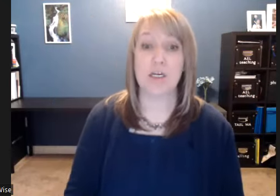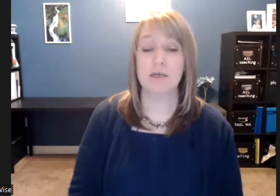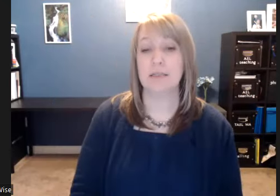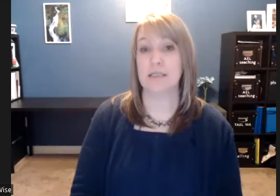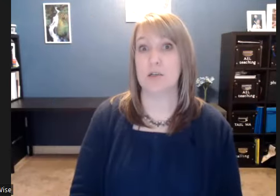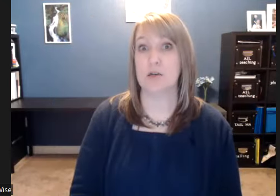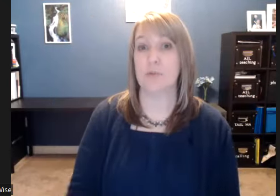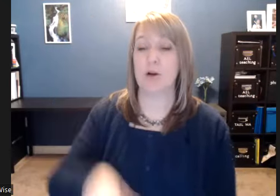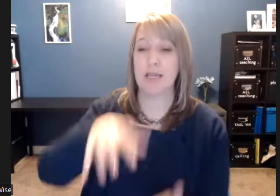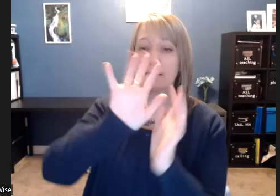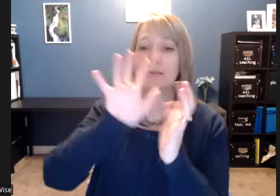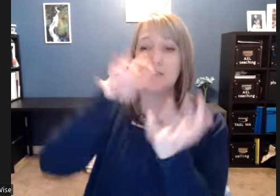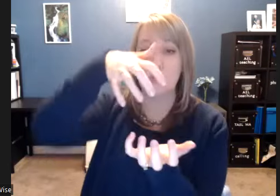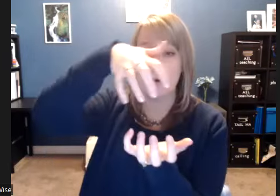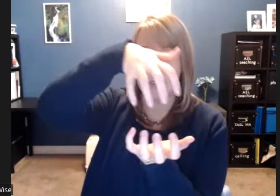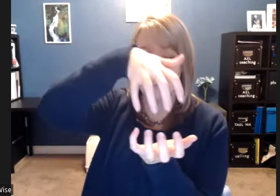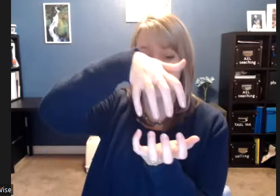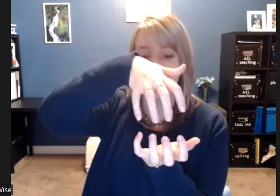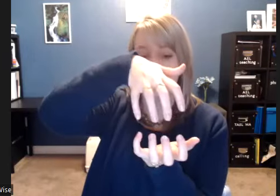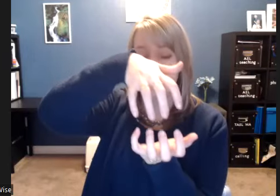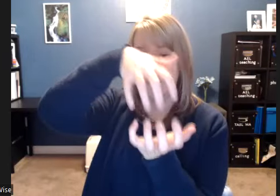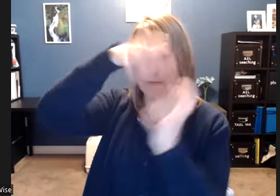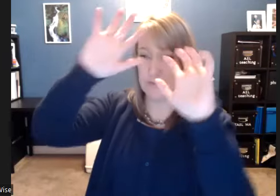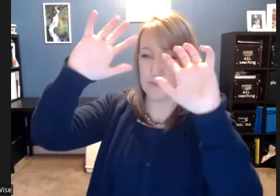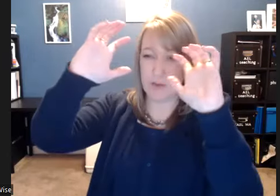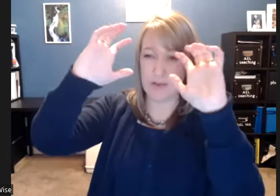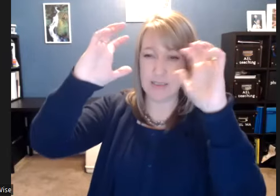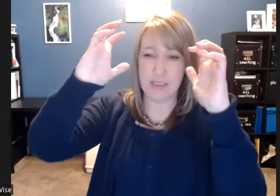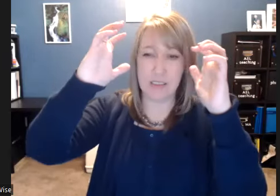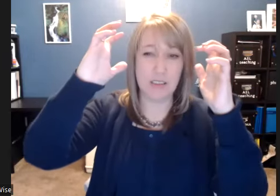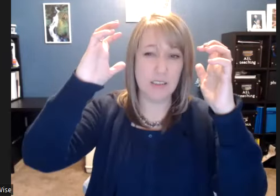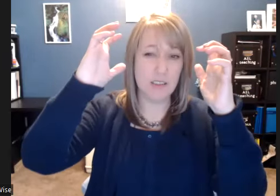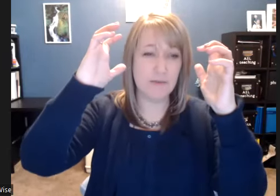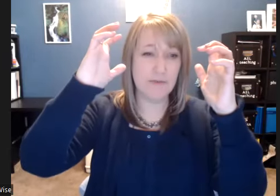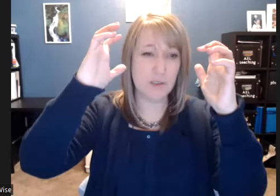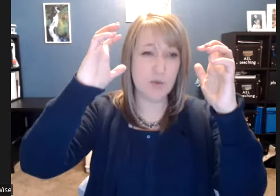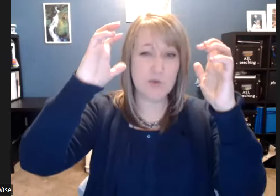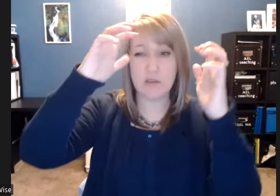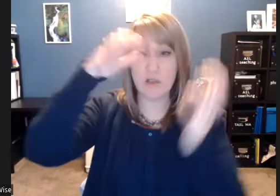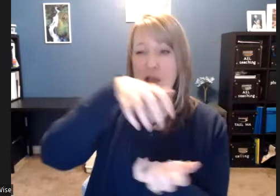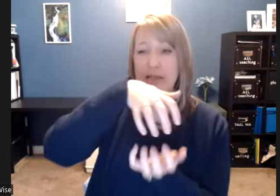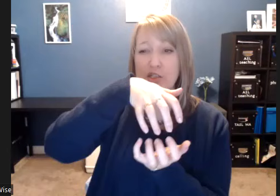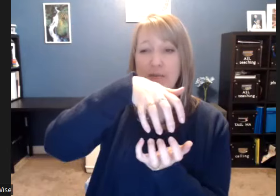Bark, like a dog barking. So you want, what are these? Like kind of loose claw hand shapes